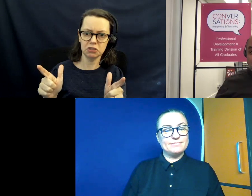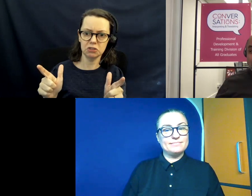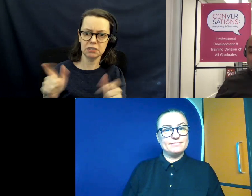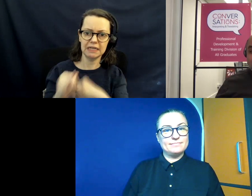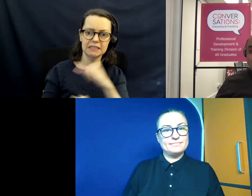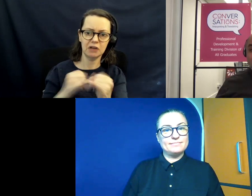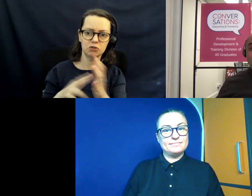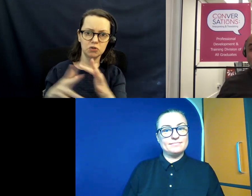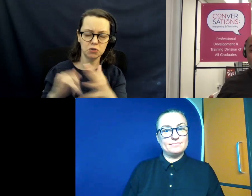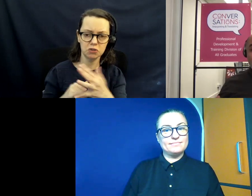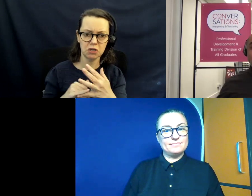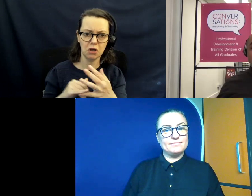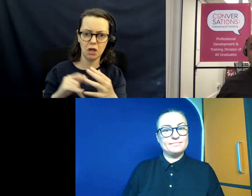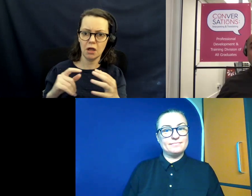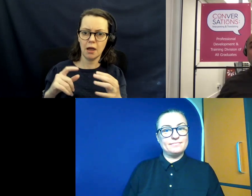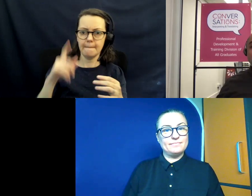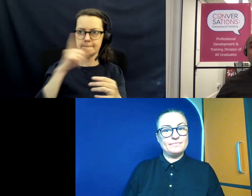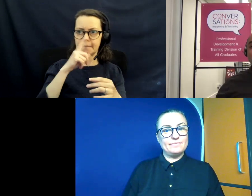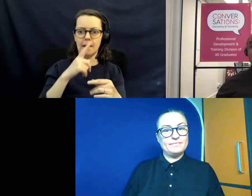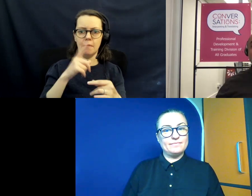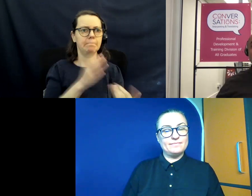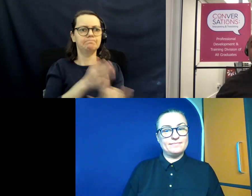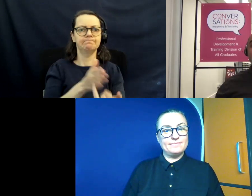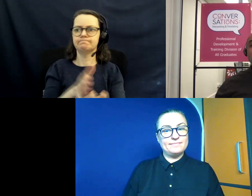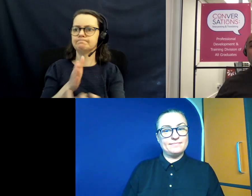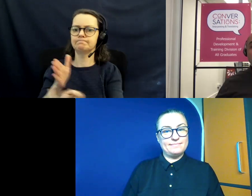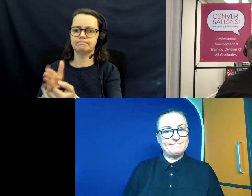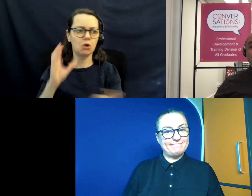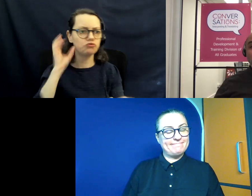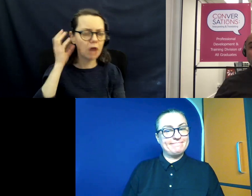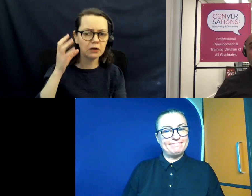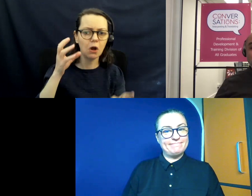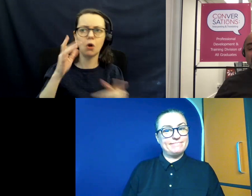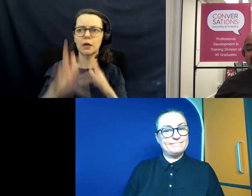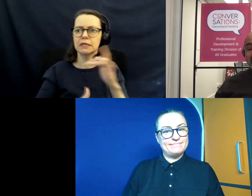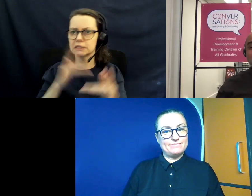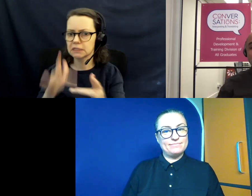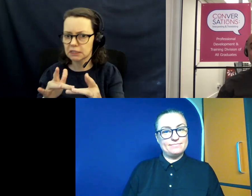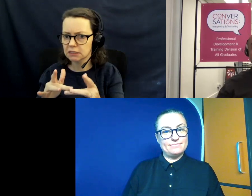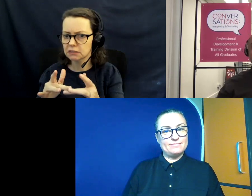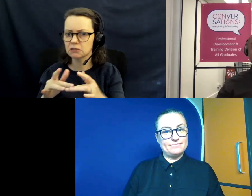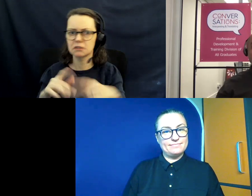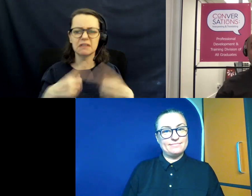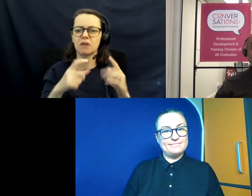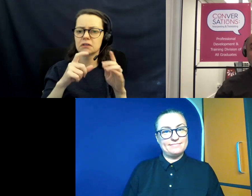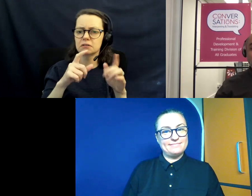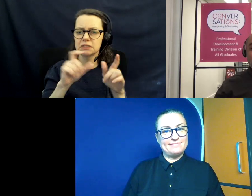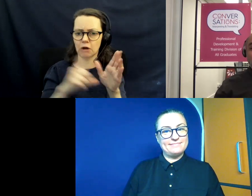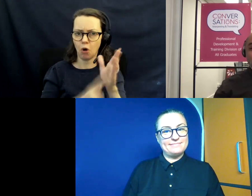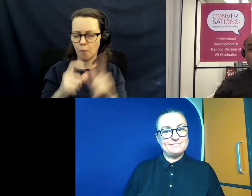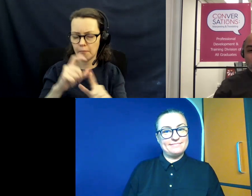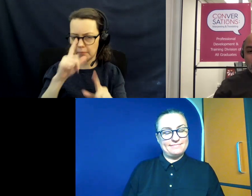international news. So you've got all this availability for people of culturally and linguistically diverse